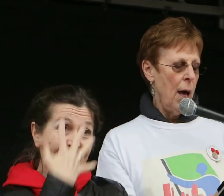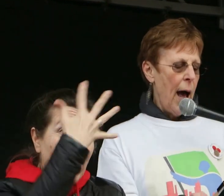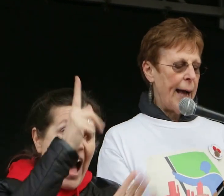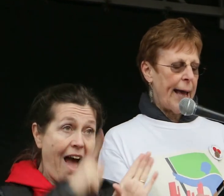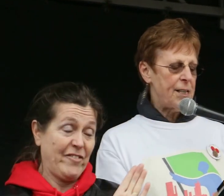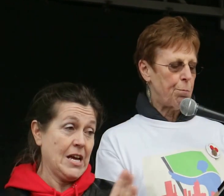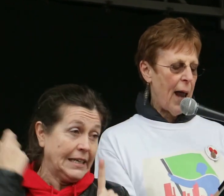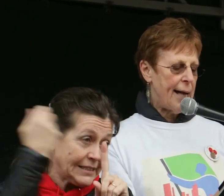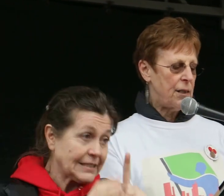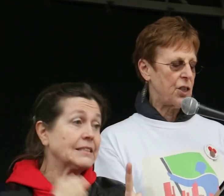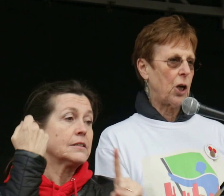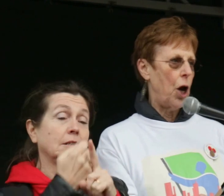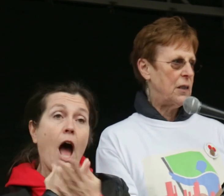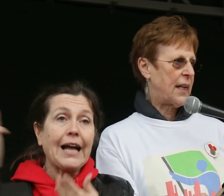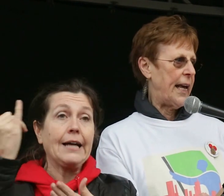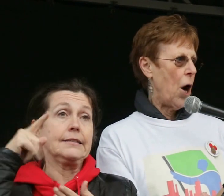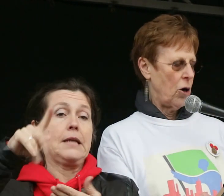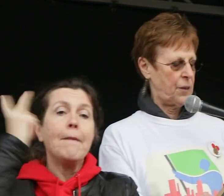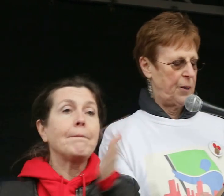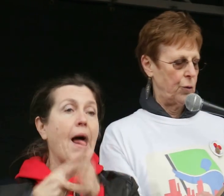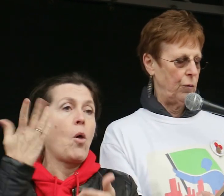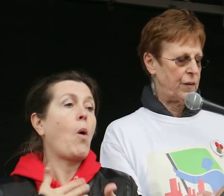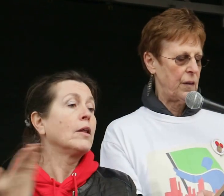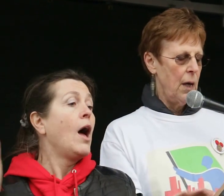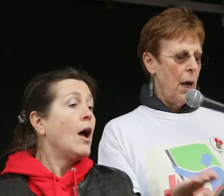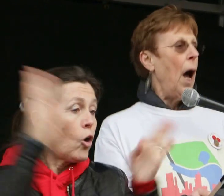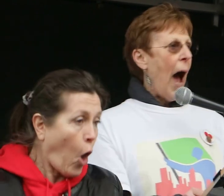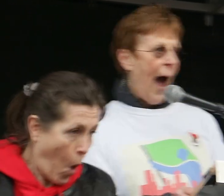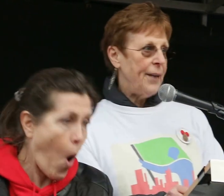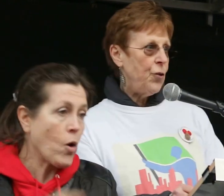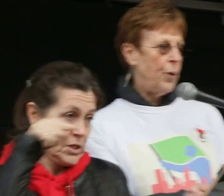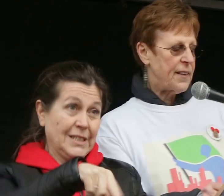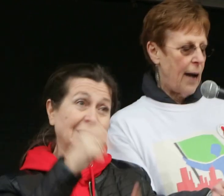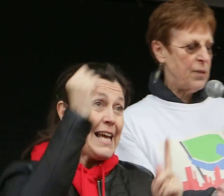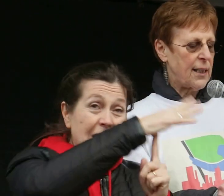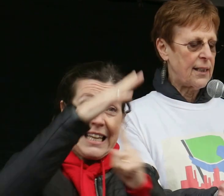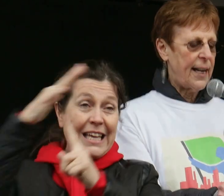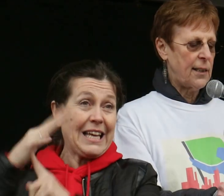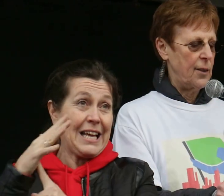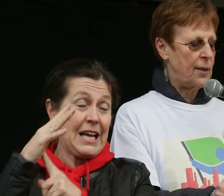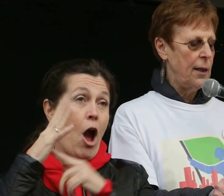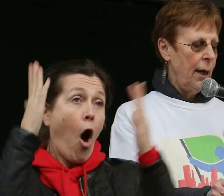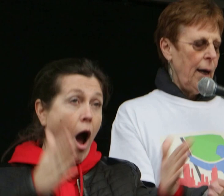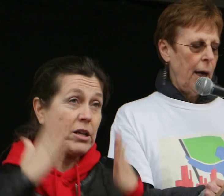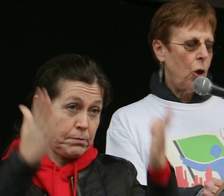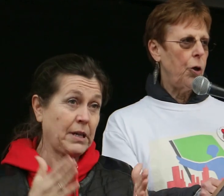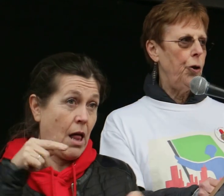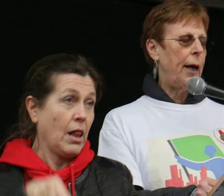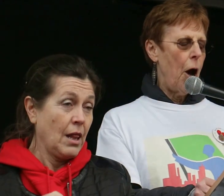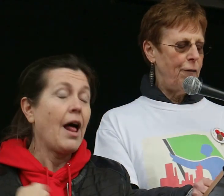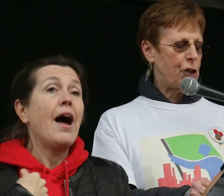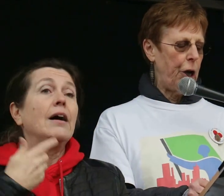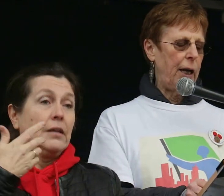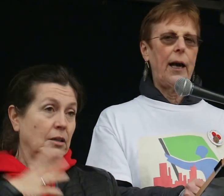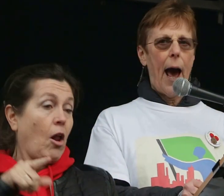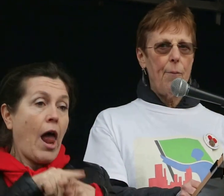now against plans to close key hospitals, and with some successes,